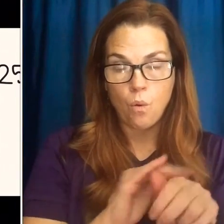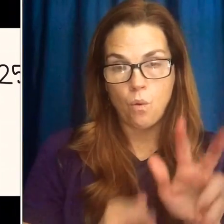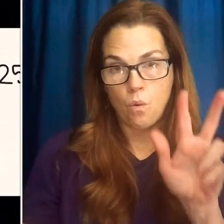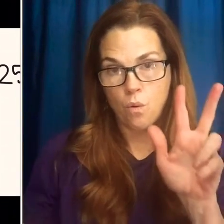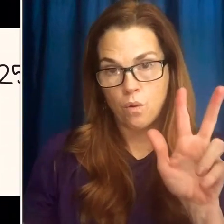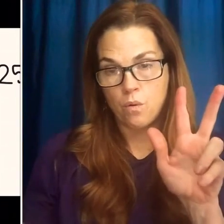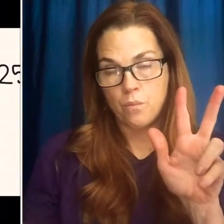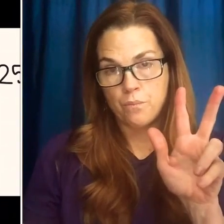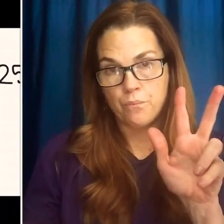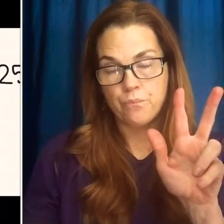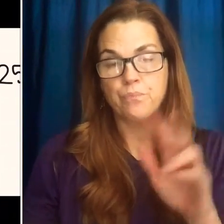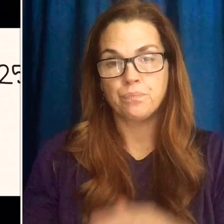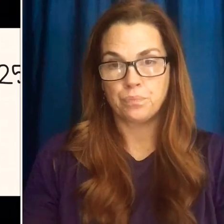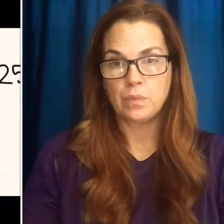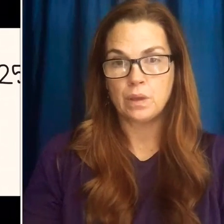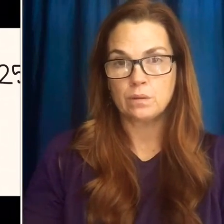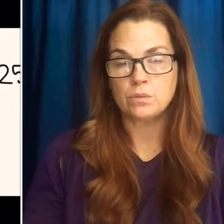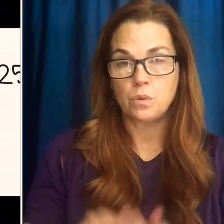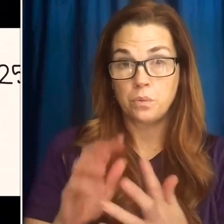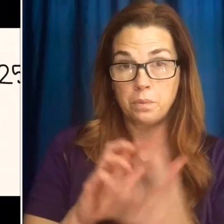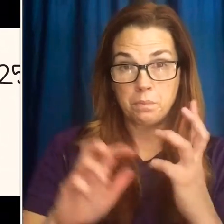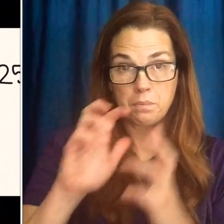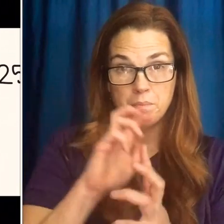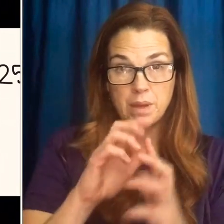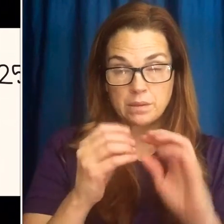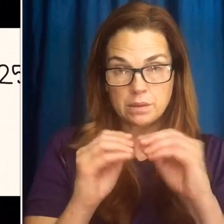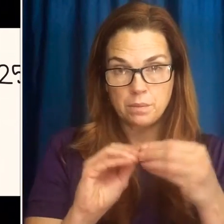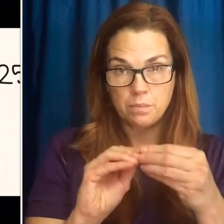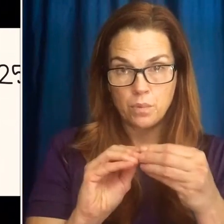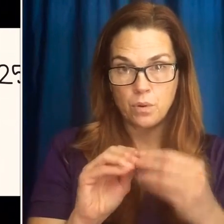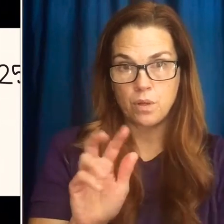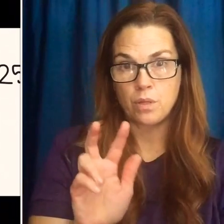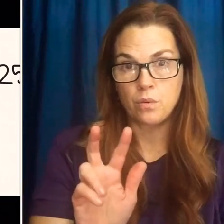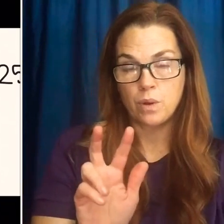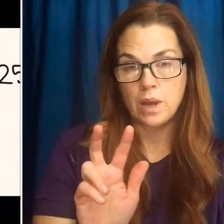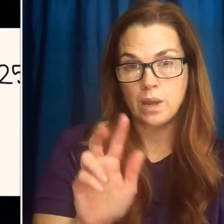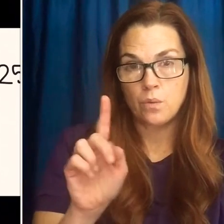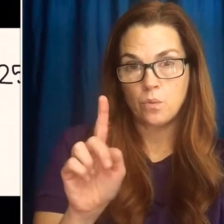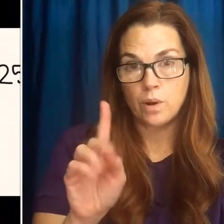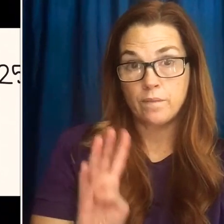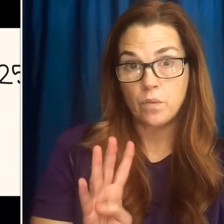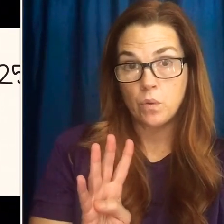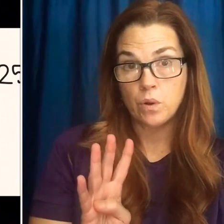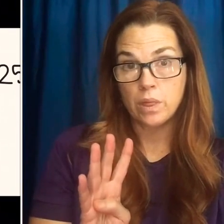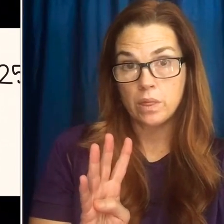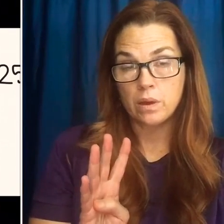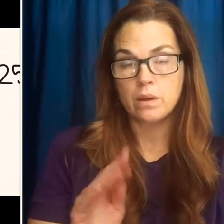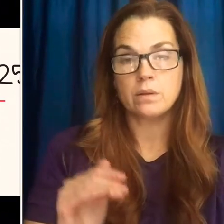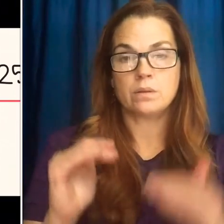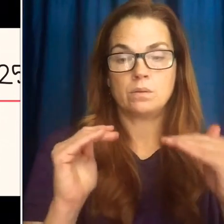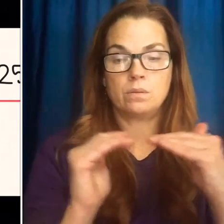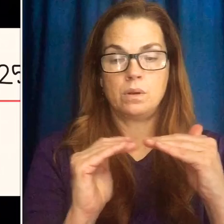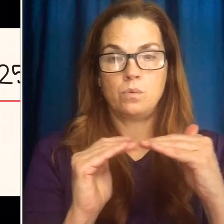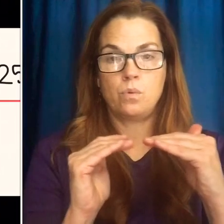or 3 1/4, is equivalent to my decimal of